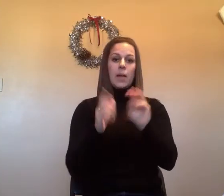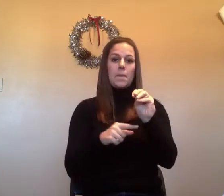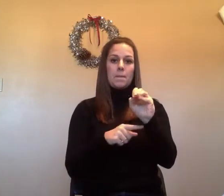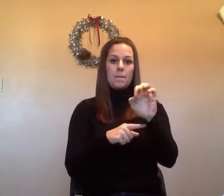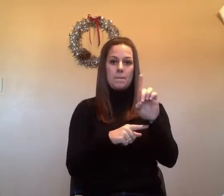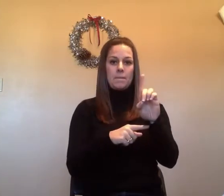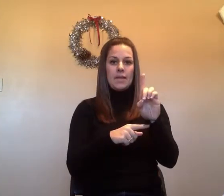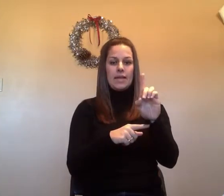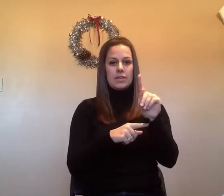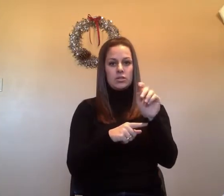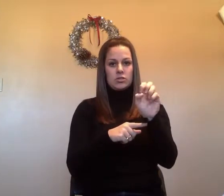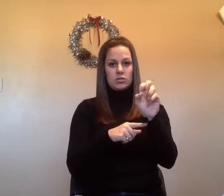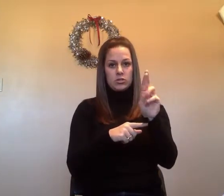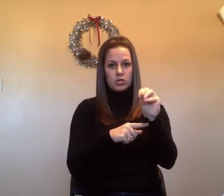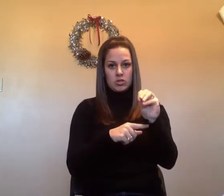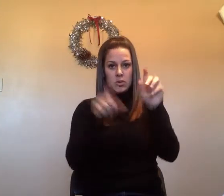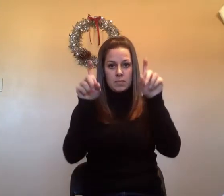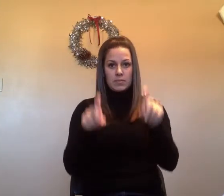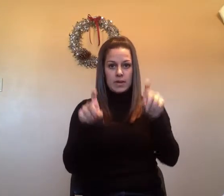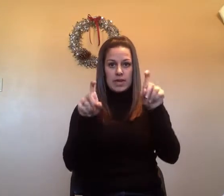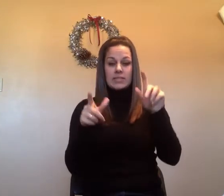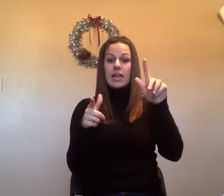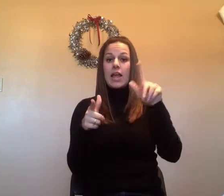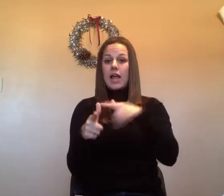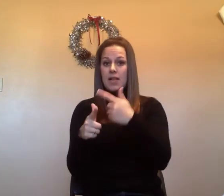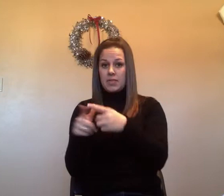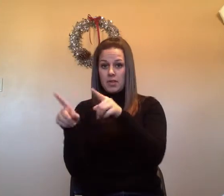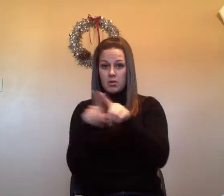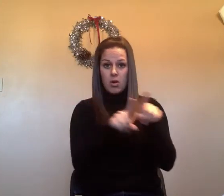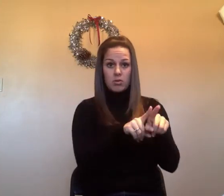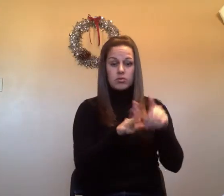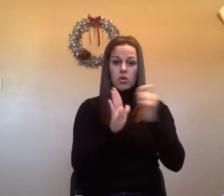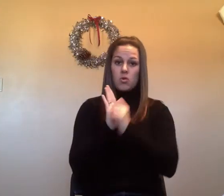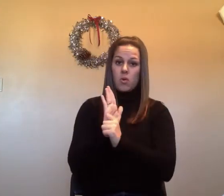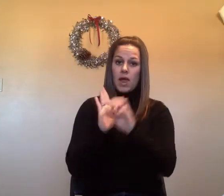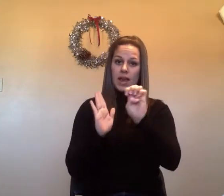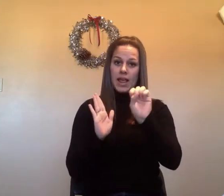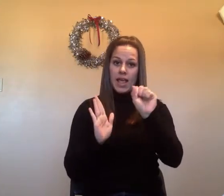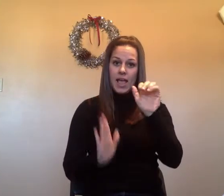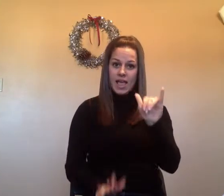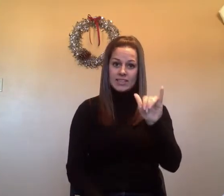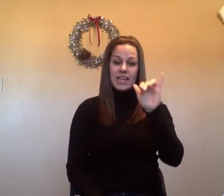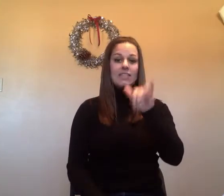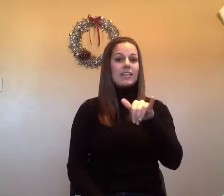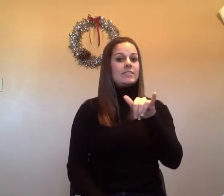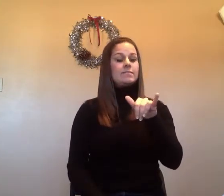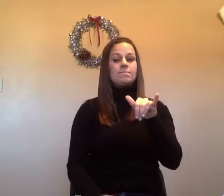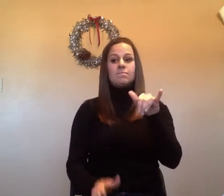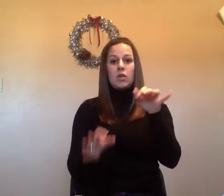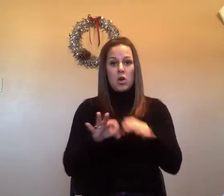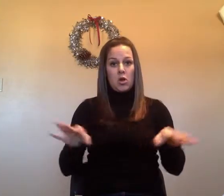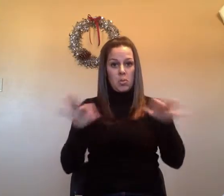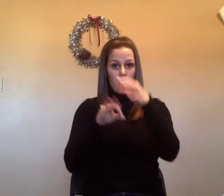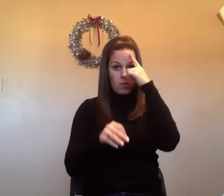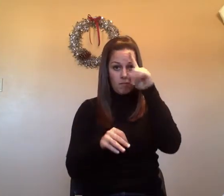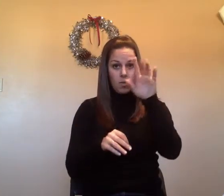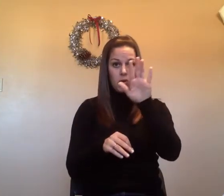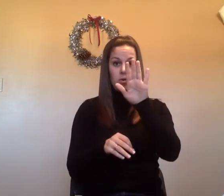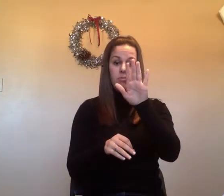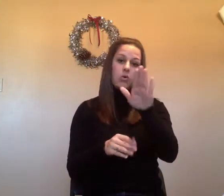part of your grade at the end of the unit. This is also kind of fun to do because it's going to help us better understand Animal Farm, because